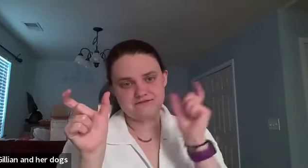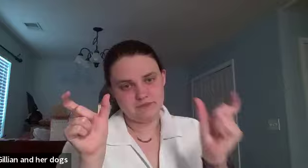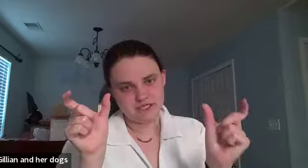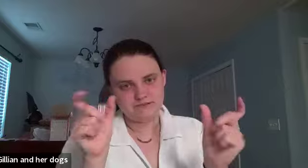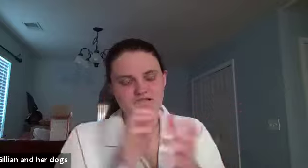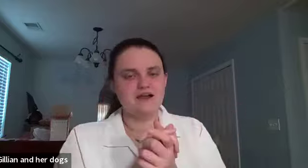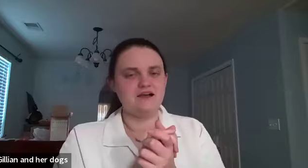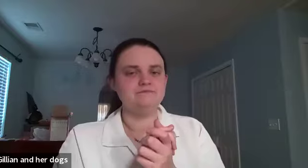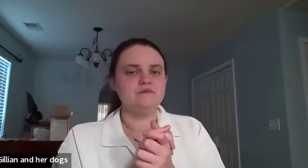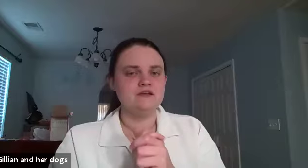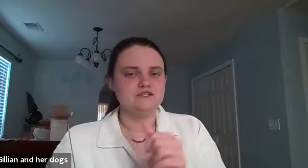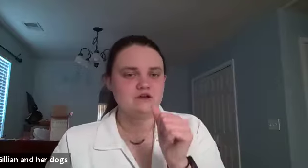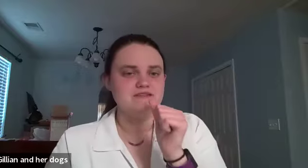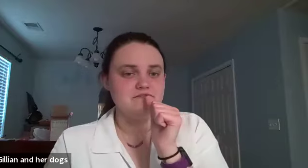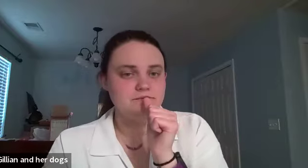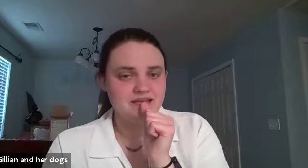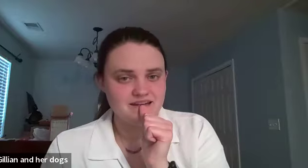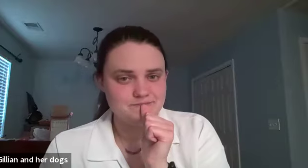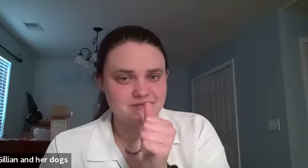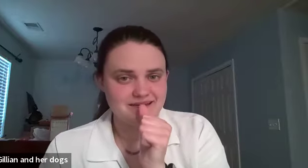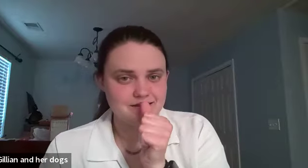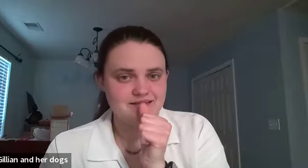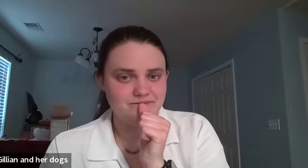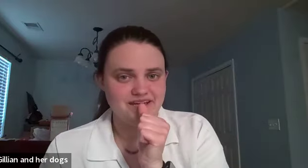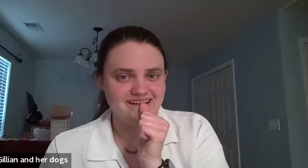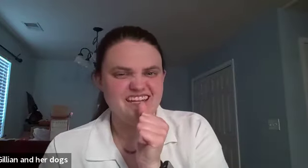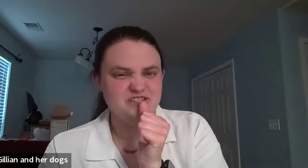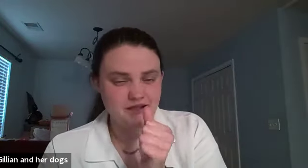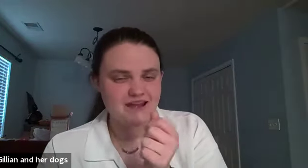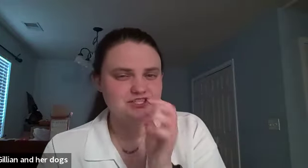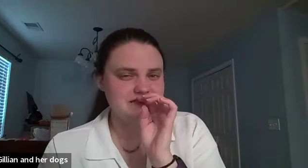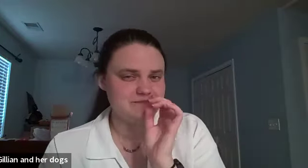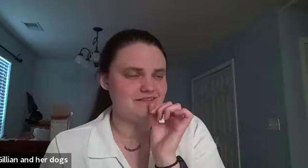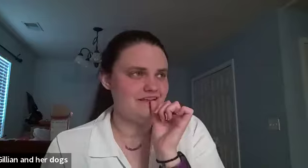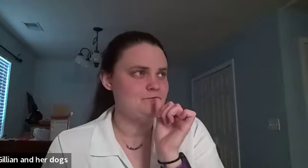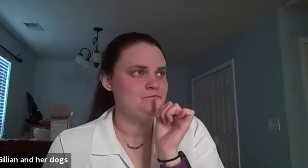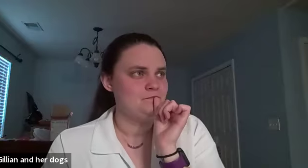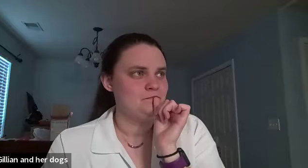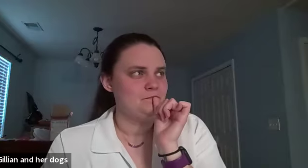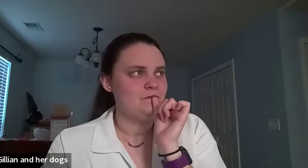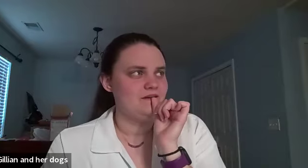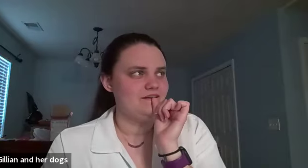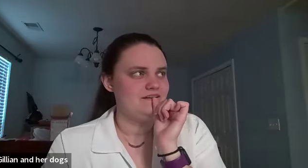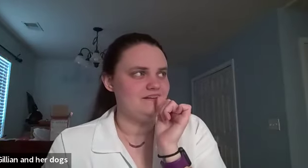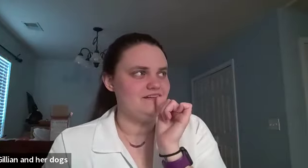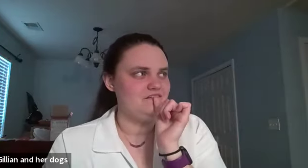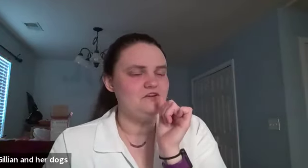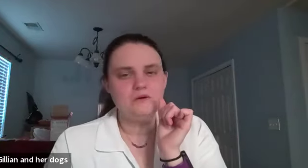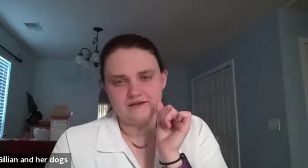sign for butter. So the sign for peanut is peanut, peanut. And you do actually typically, you don't have